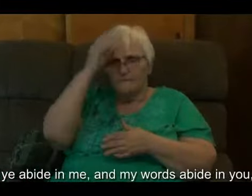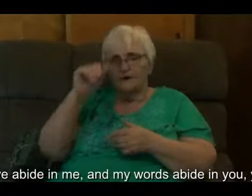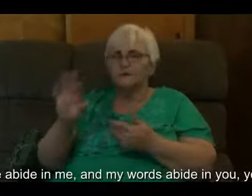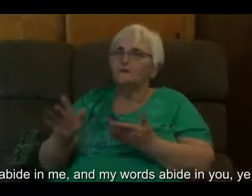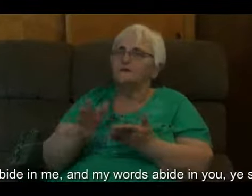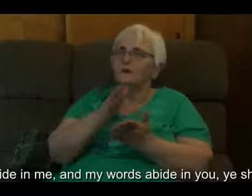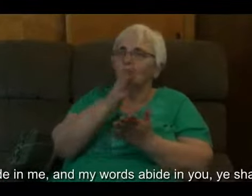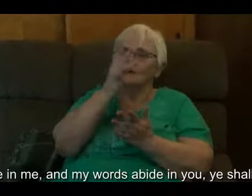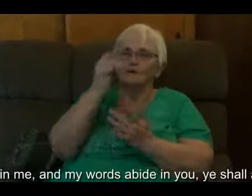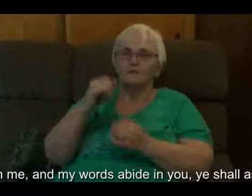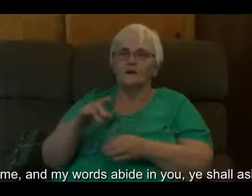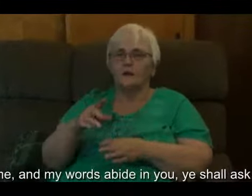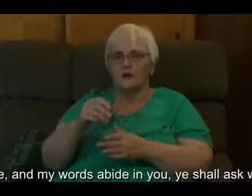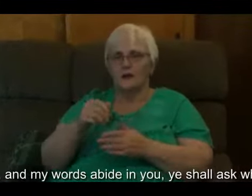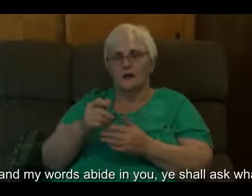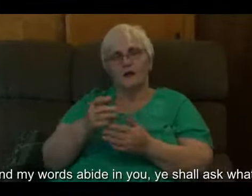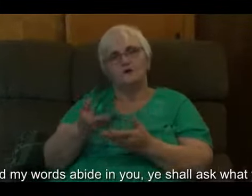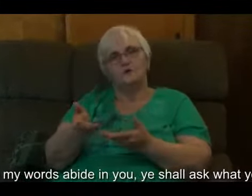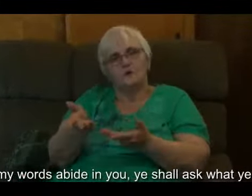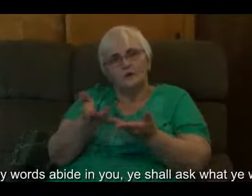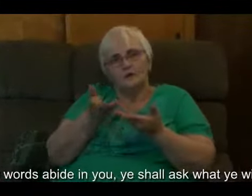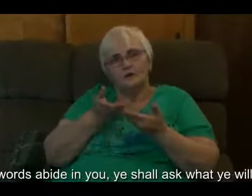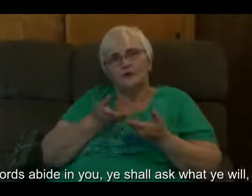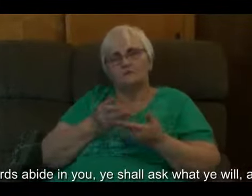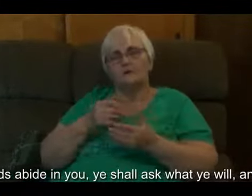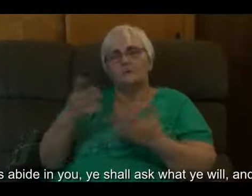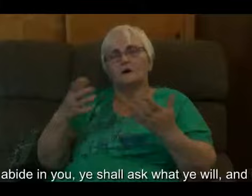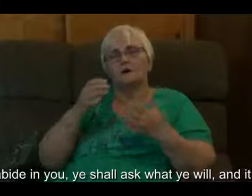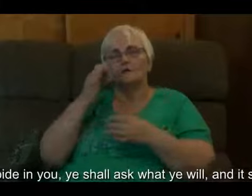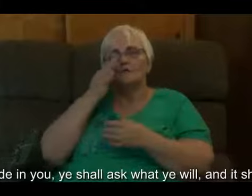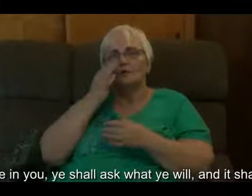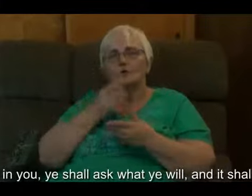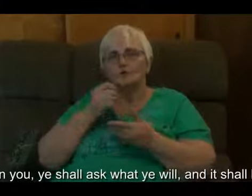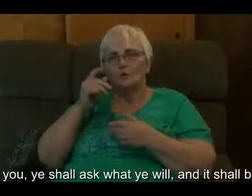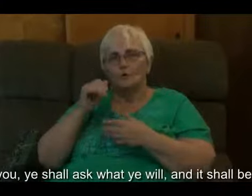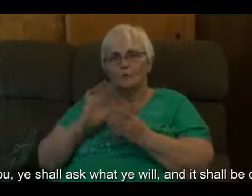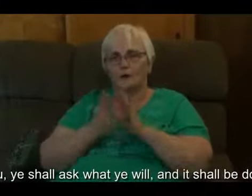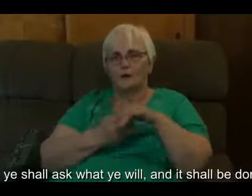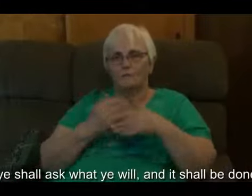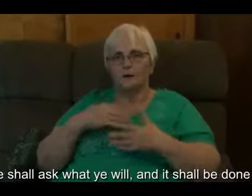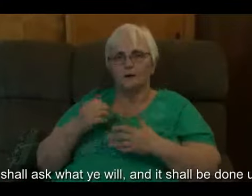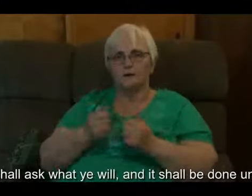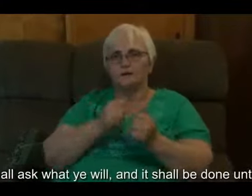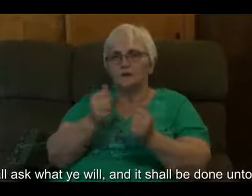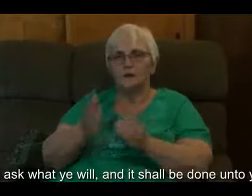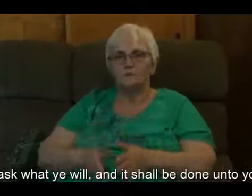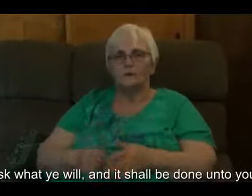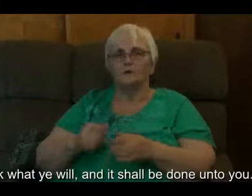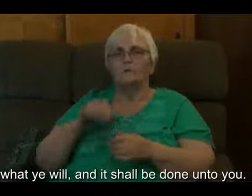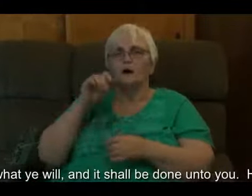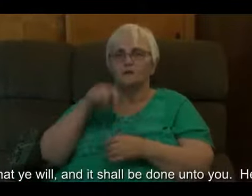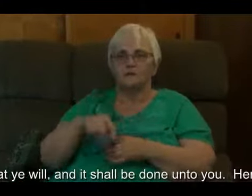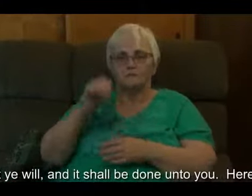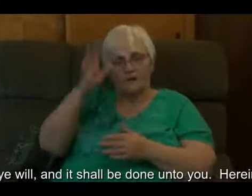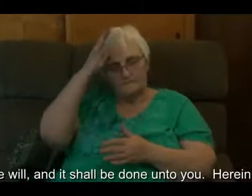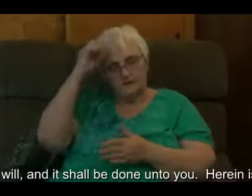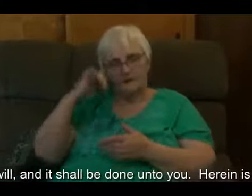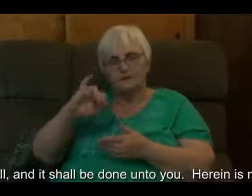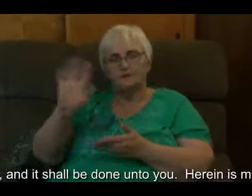glorified, that you bear much fruit, so you will be my disciples. Hallelujah. By this my Father is glorified. Talking